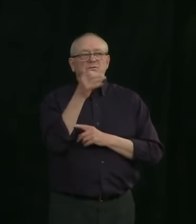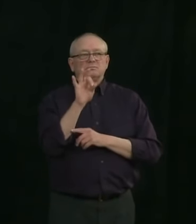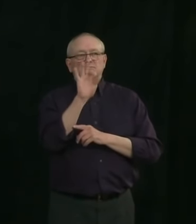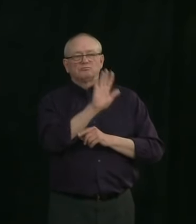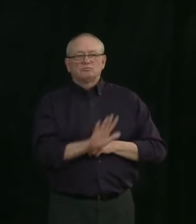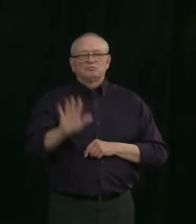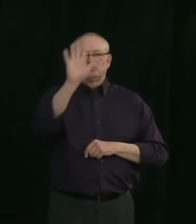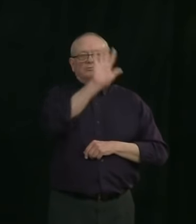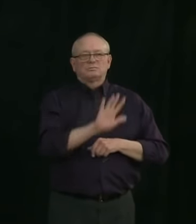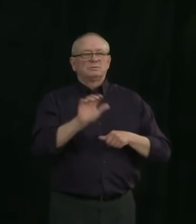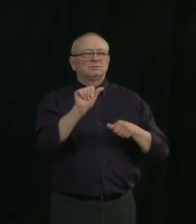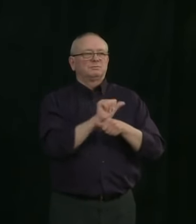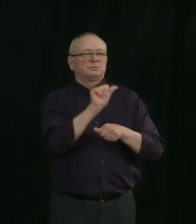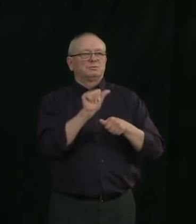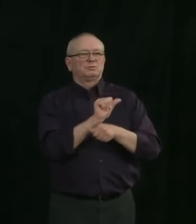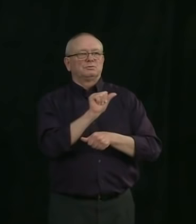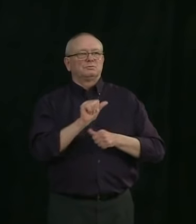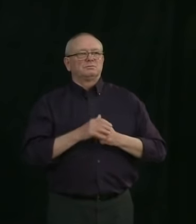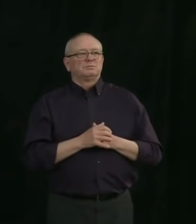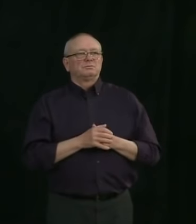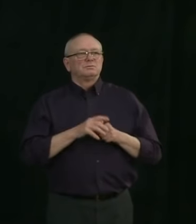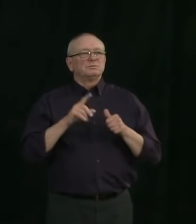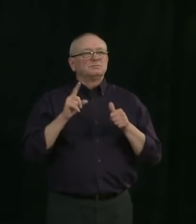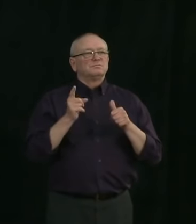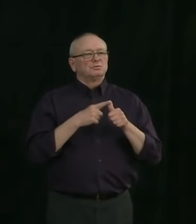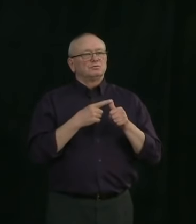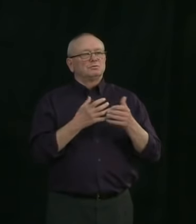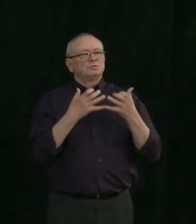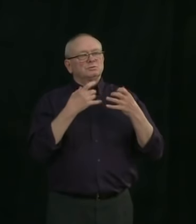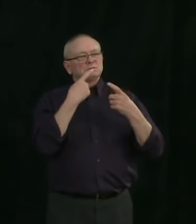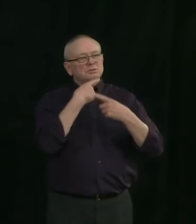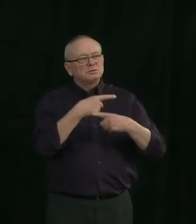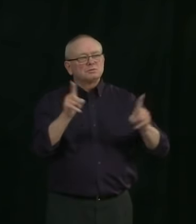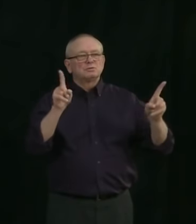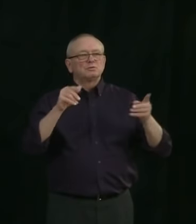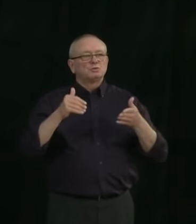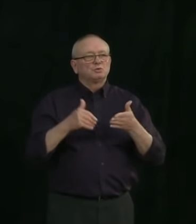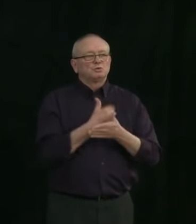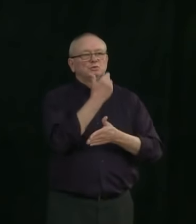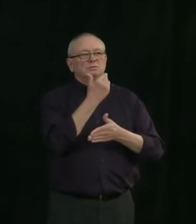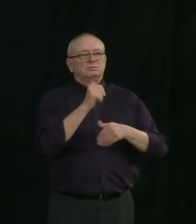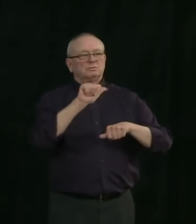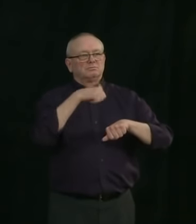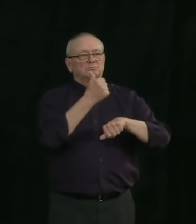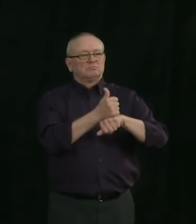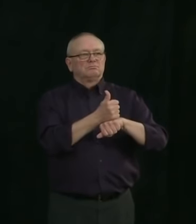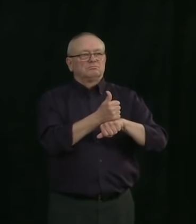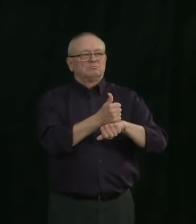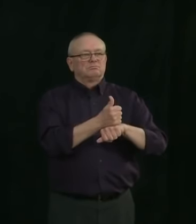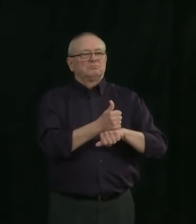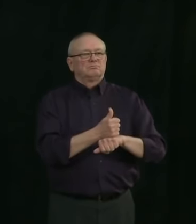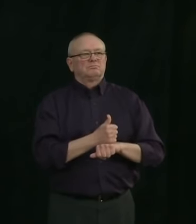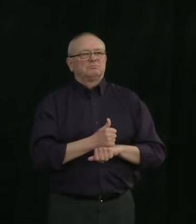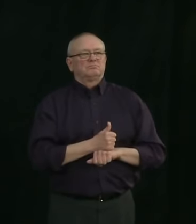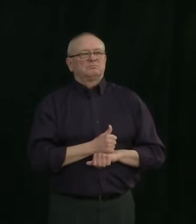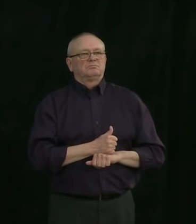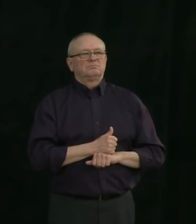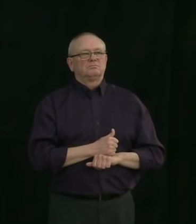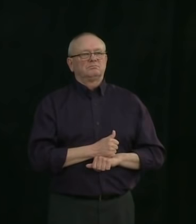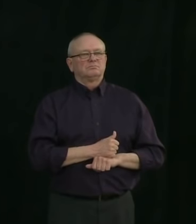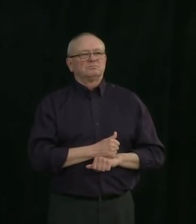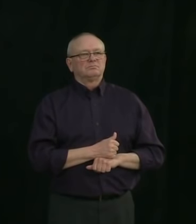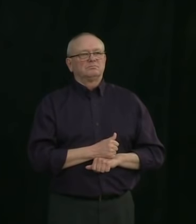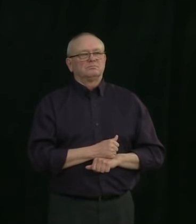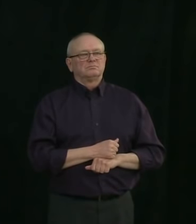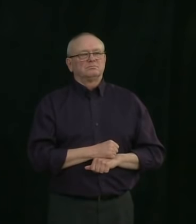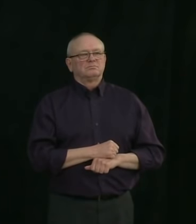provides today's summary, I want to announce an important initiative that we have taken today in response to the COVID-19 pandemic. Our